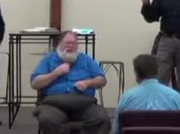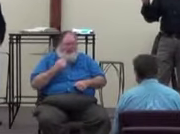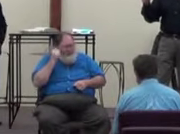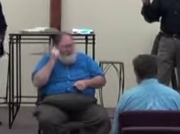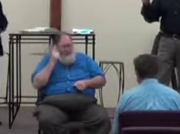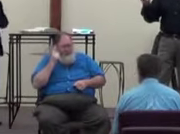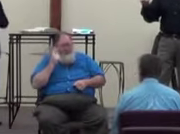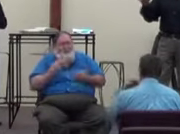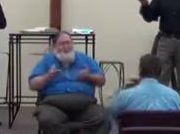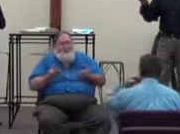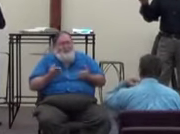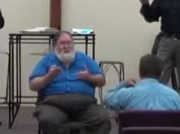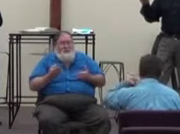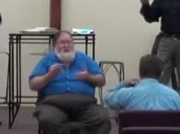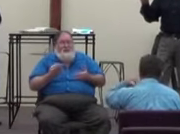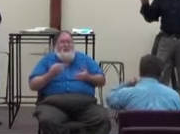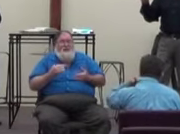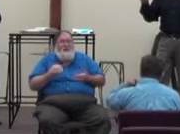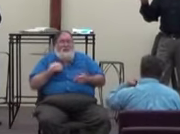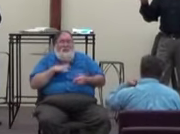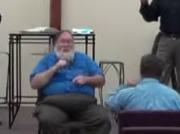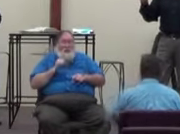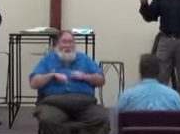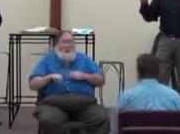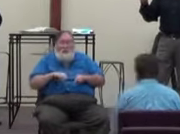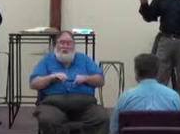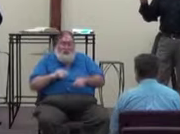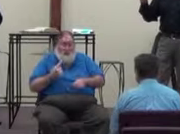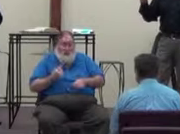our own, and I'm there.